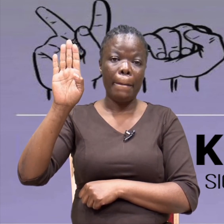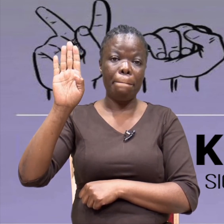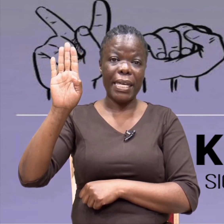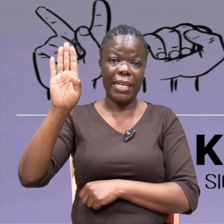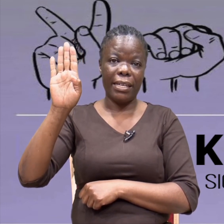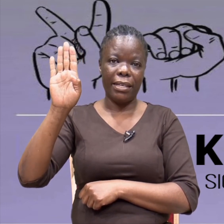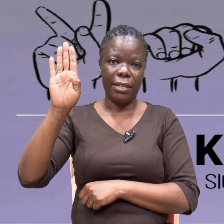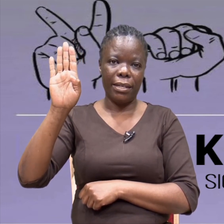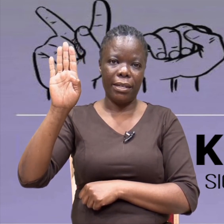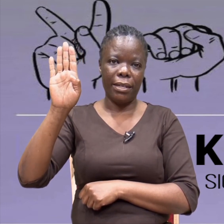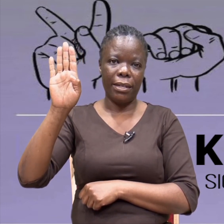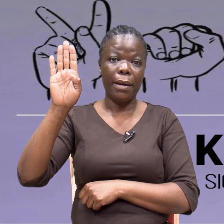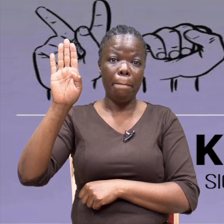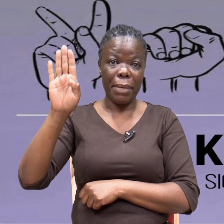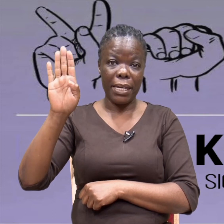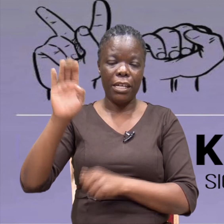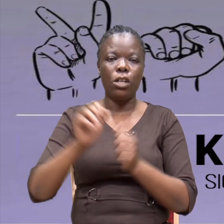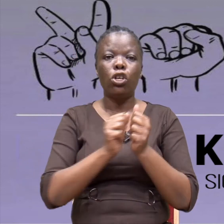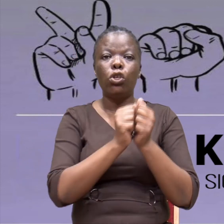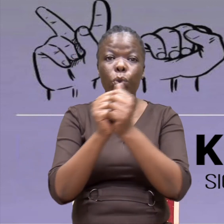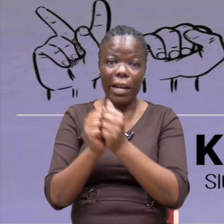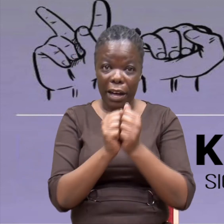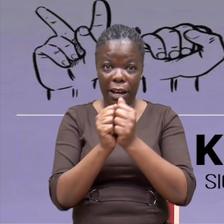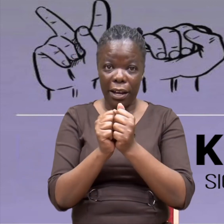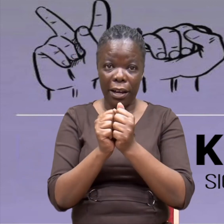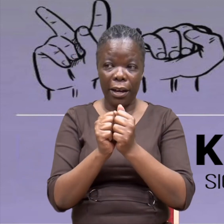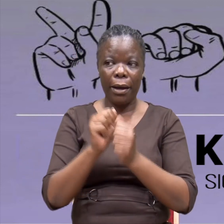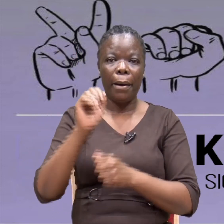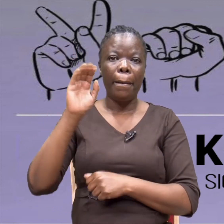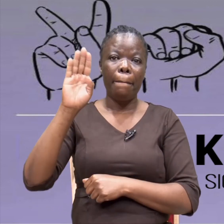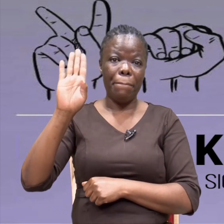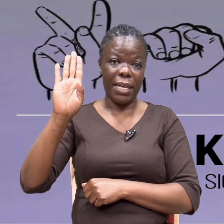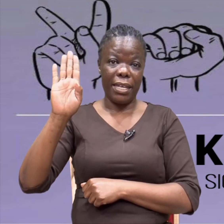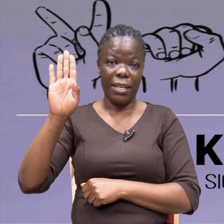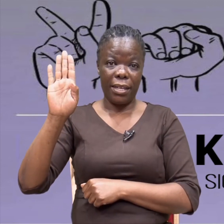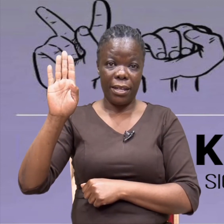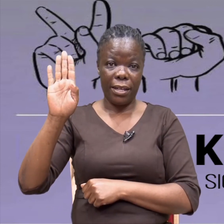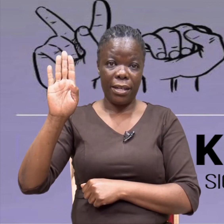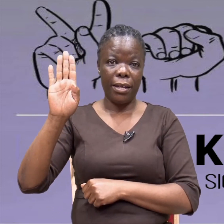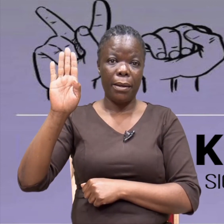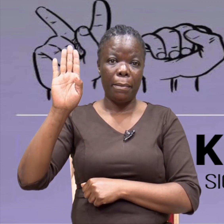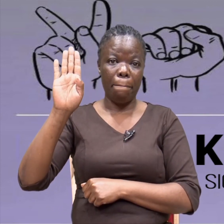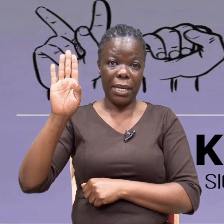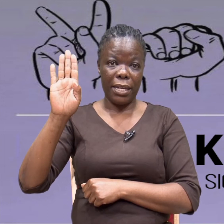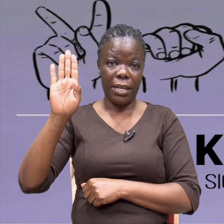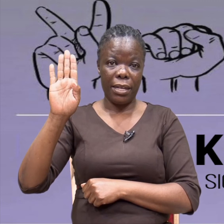B. B. Together. B. B.